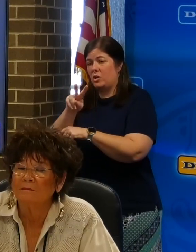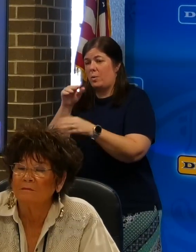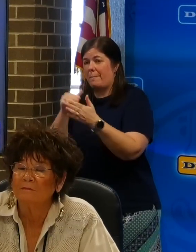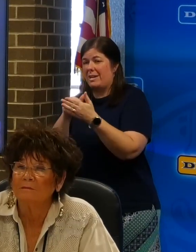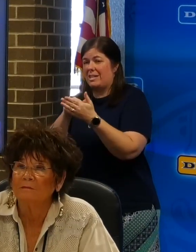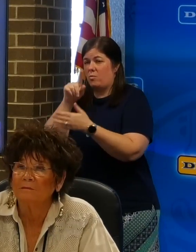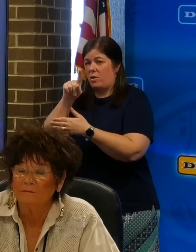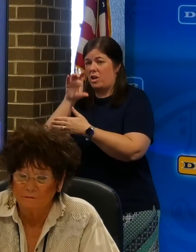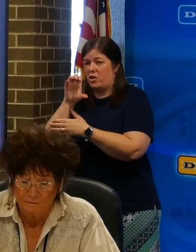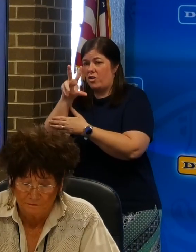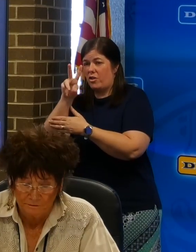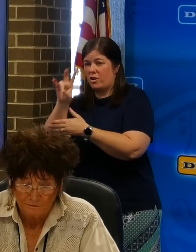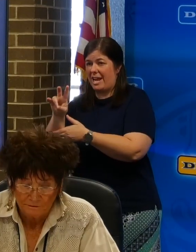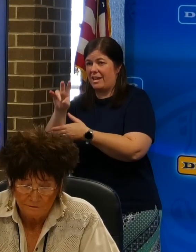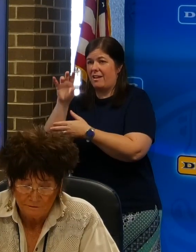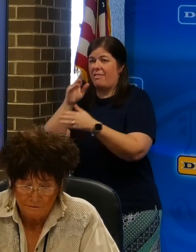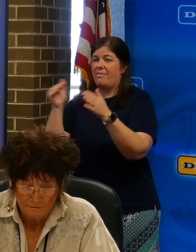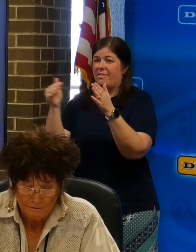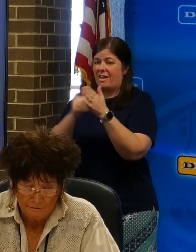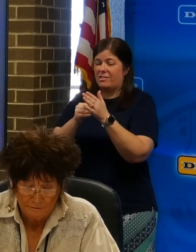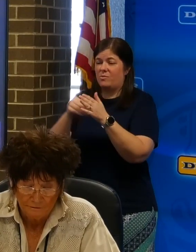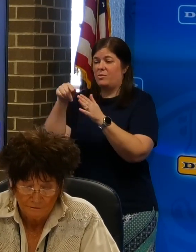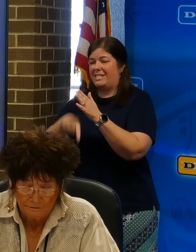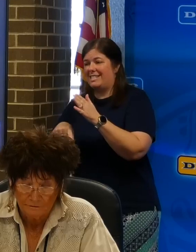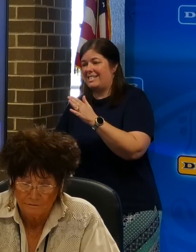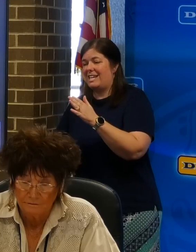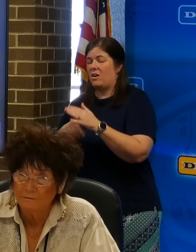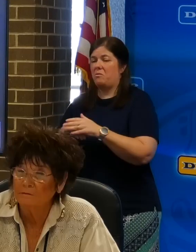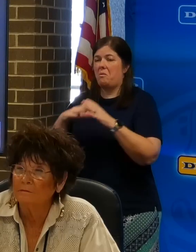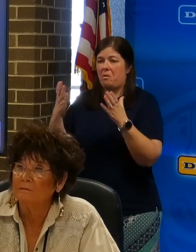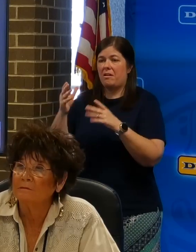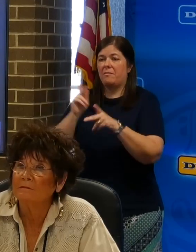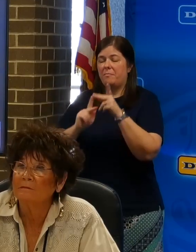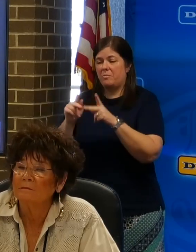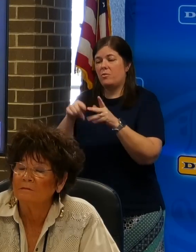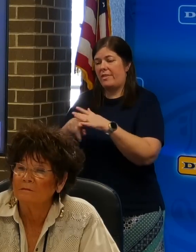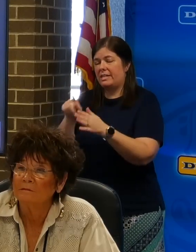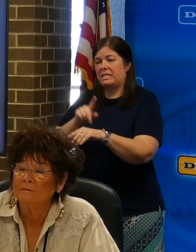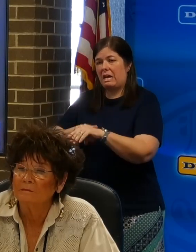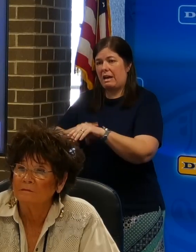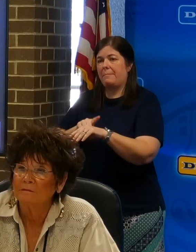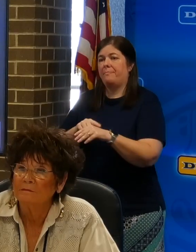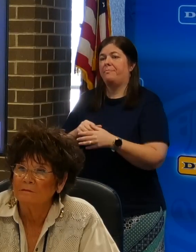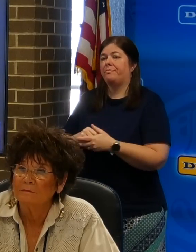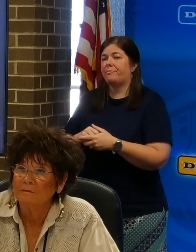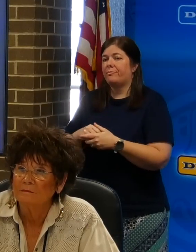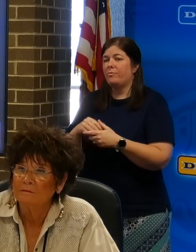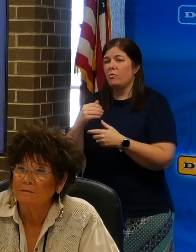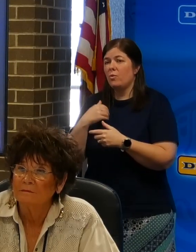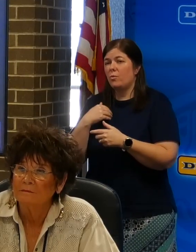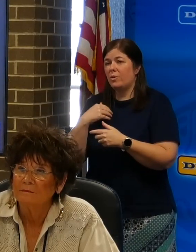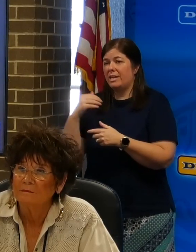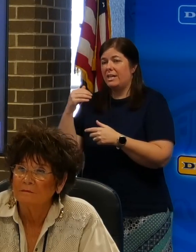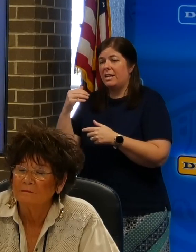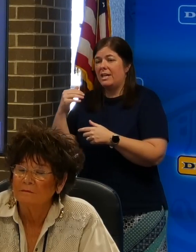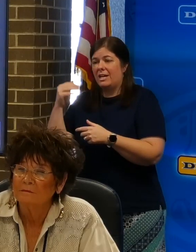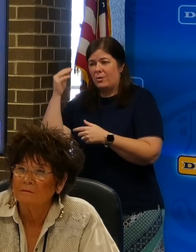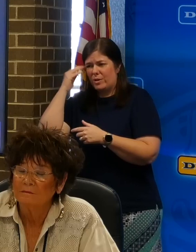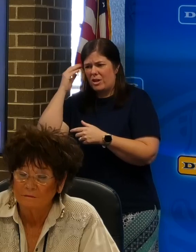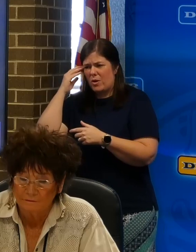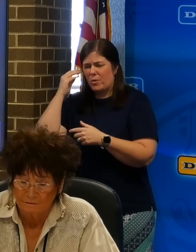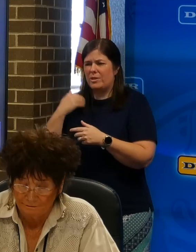2,138,000, which is down by 24,000 people over the same time period. We do anticipate the full impact of mass